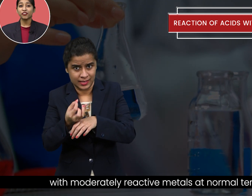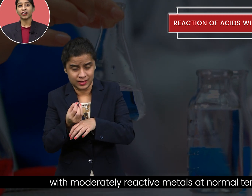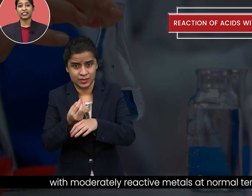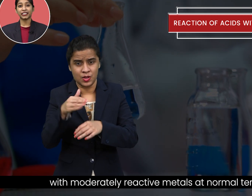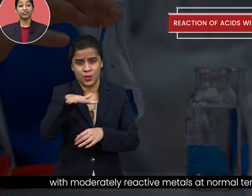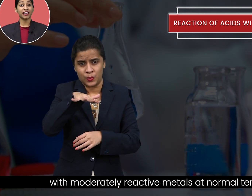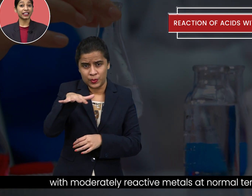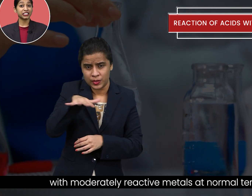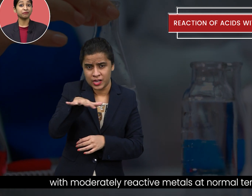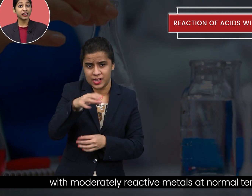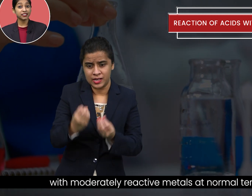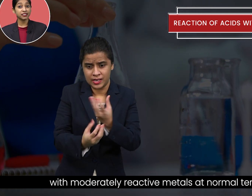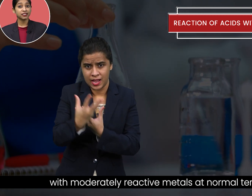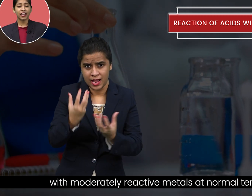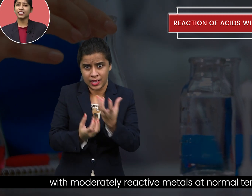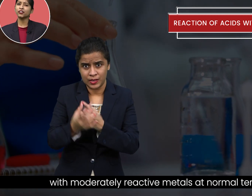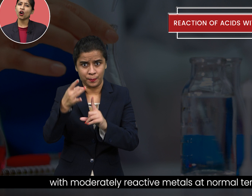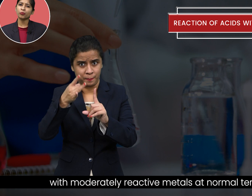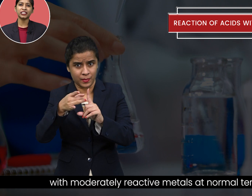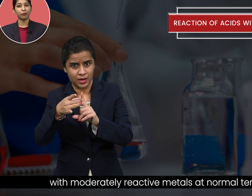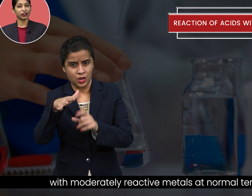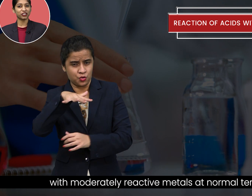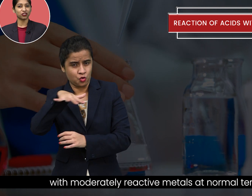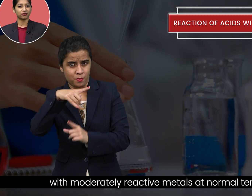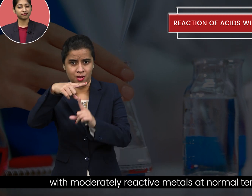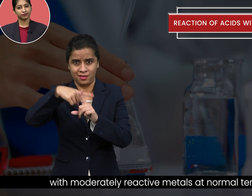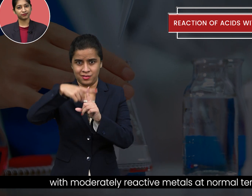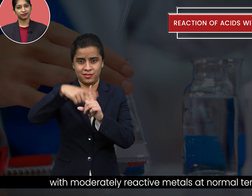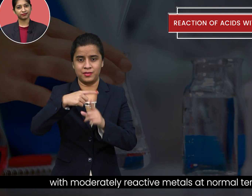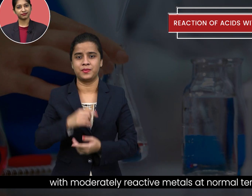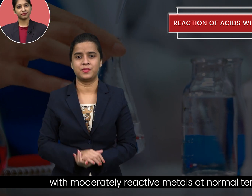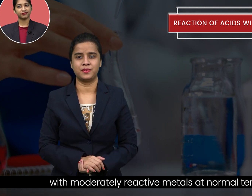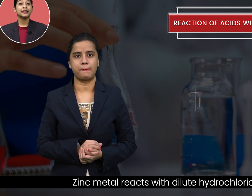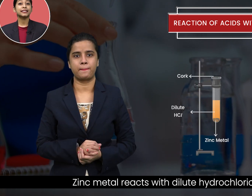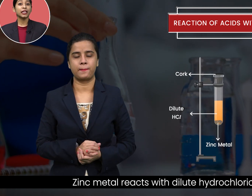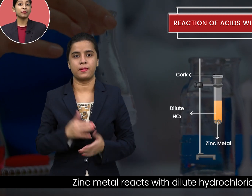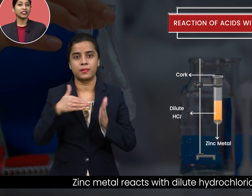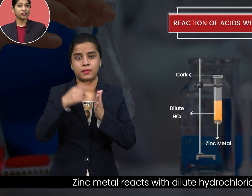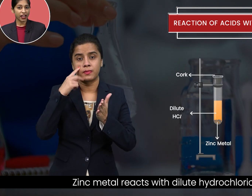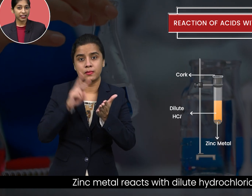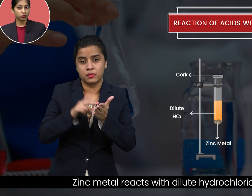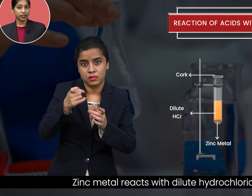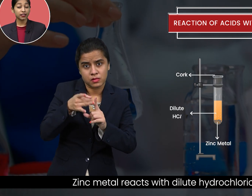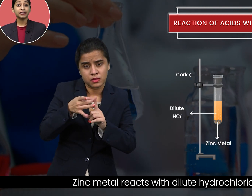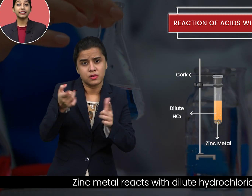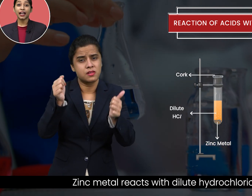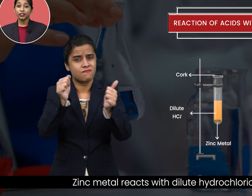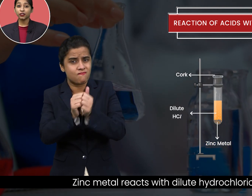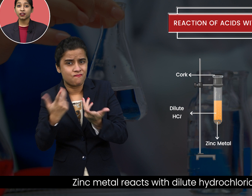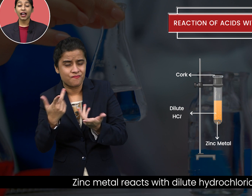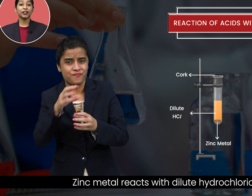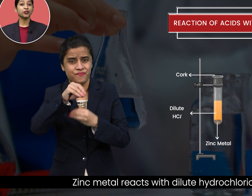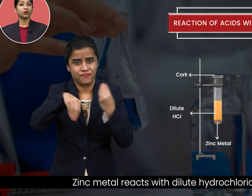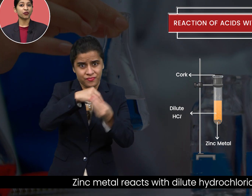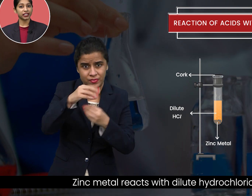with moderately reactive metals at normal temperature. Zinc metal reacts with